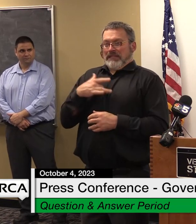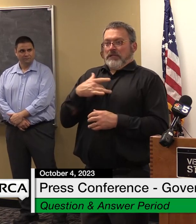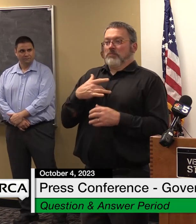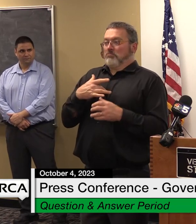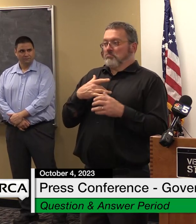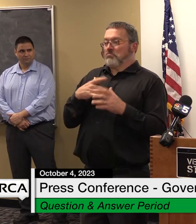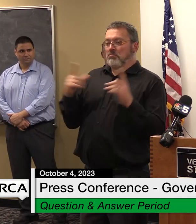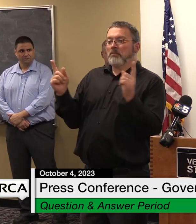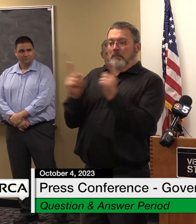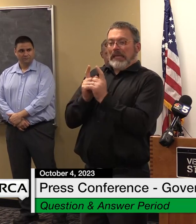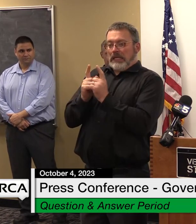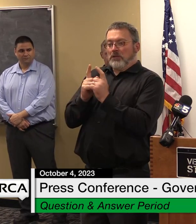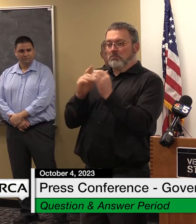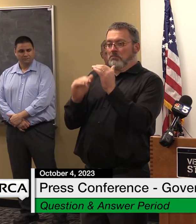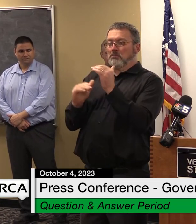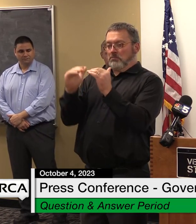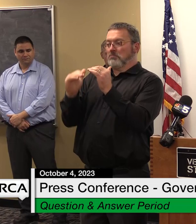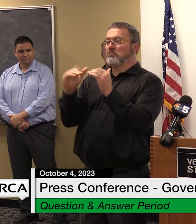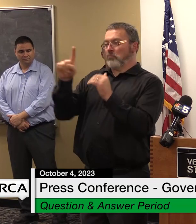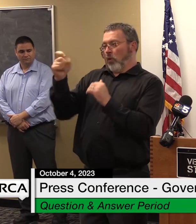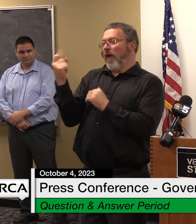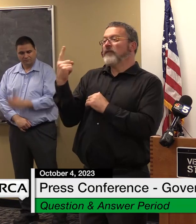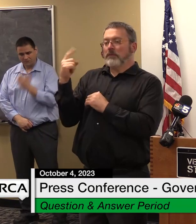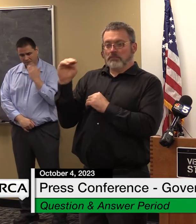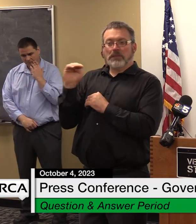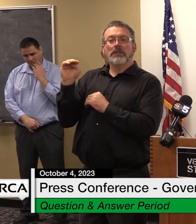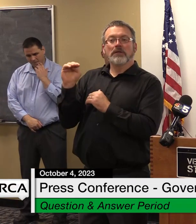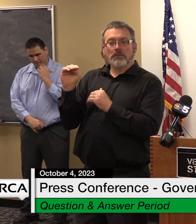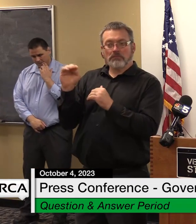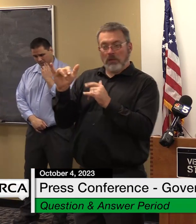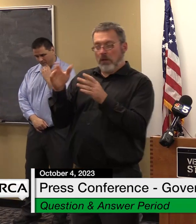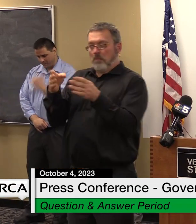111 million of public damage to reduce